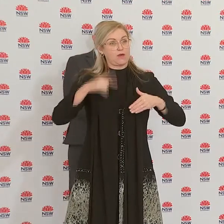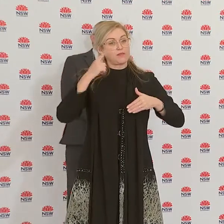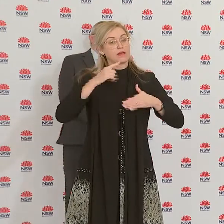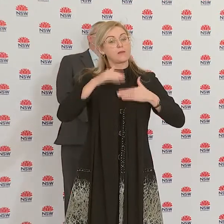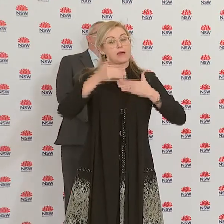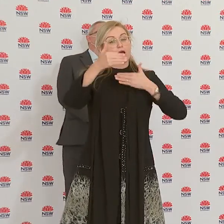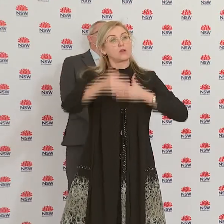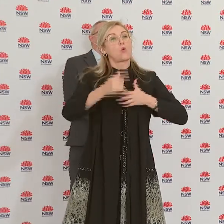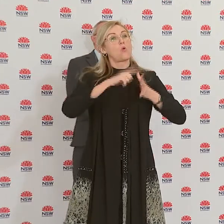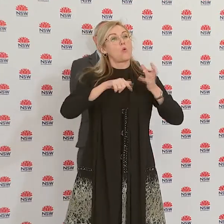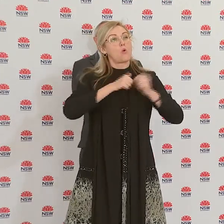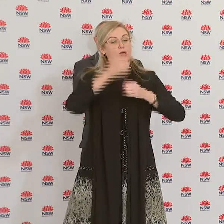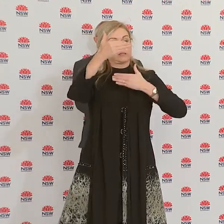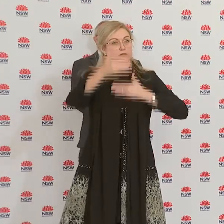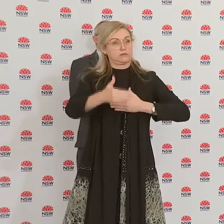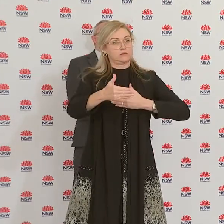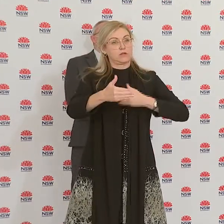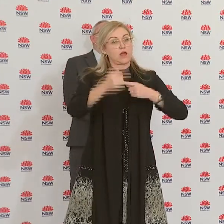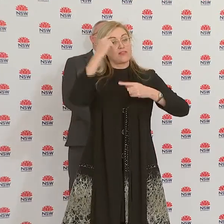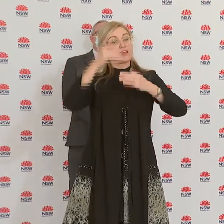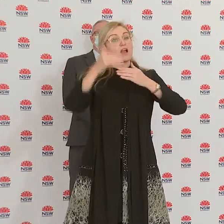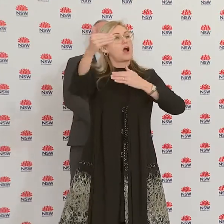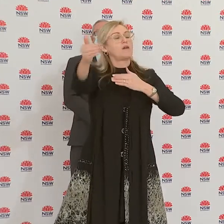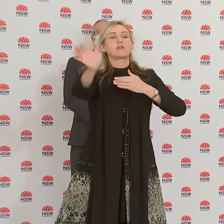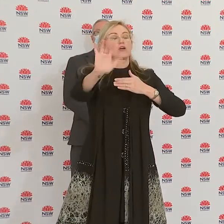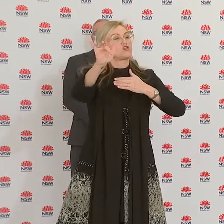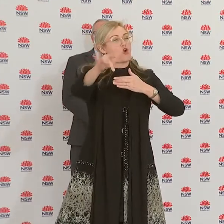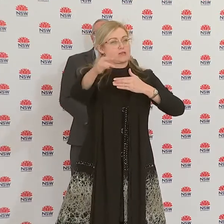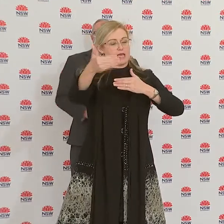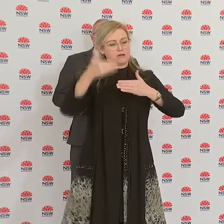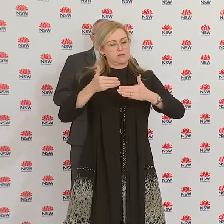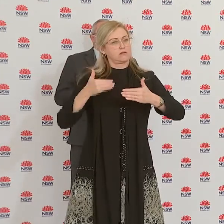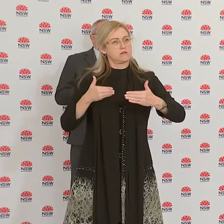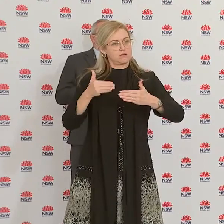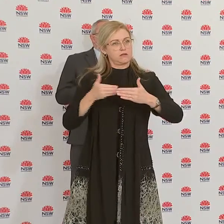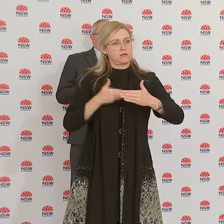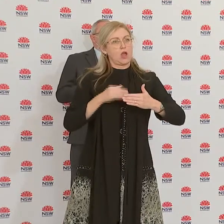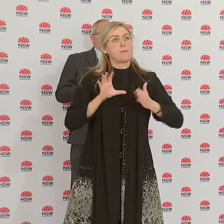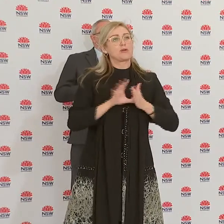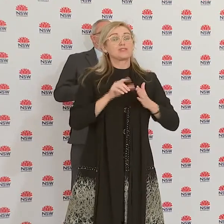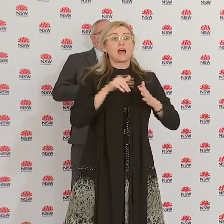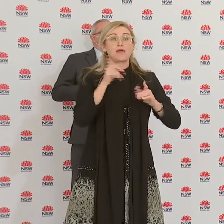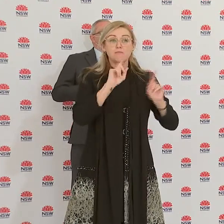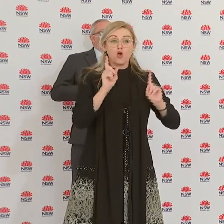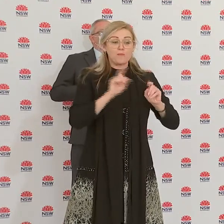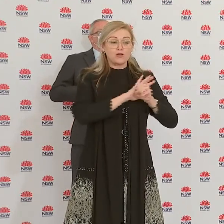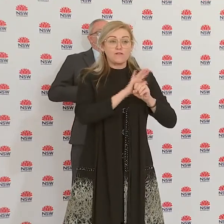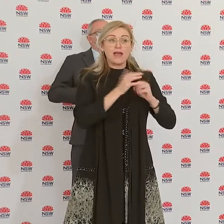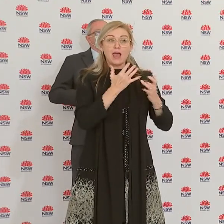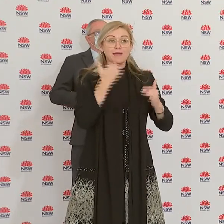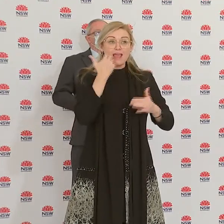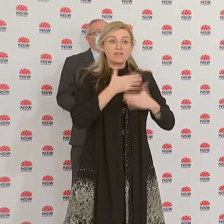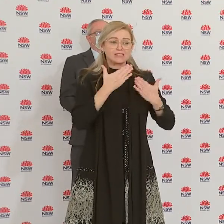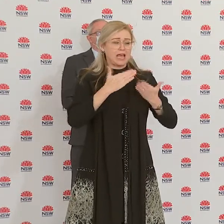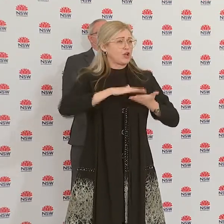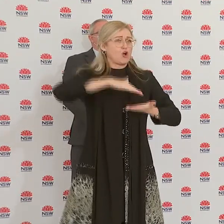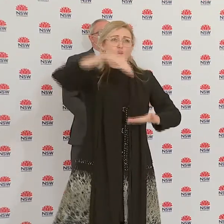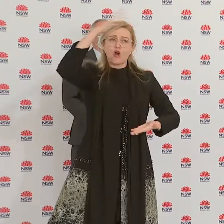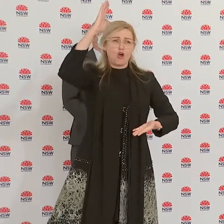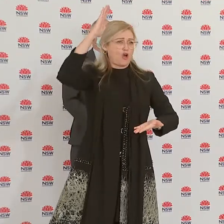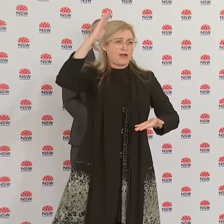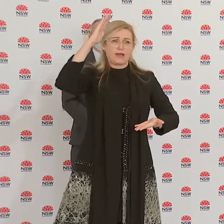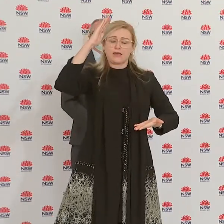August. We need to drive the numbers down. These are too high, and we are working across government to